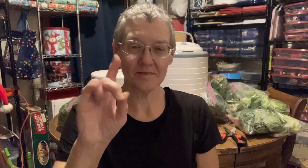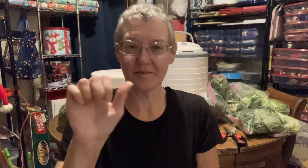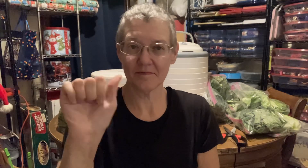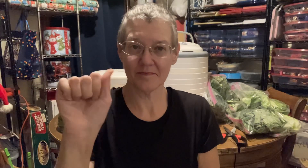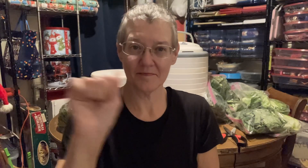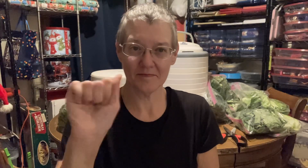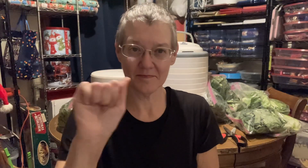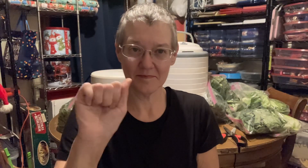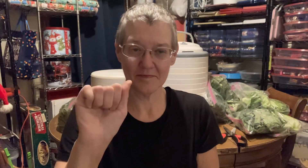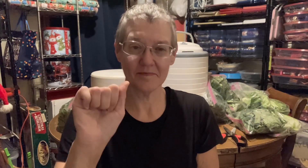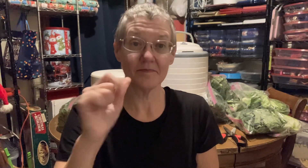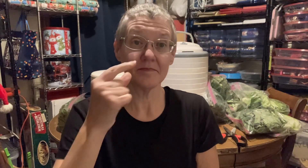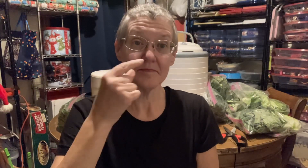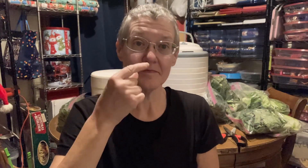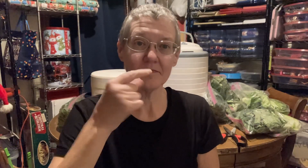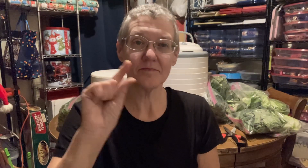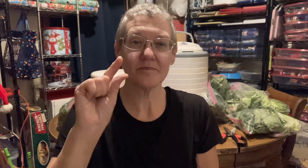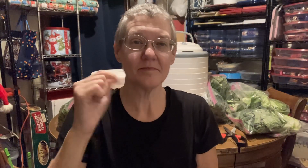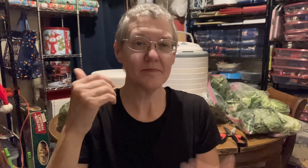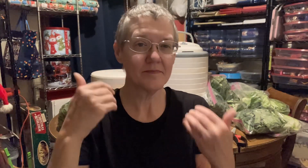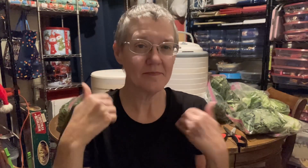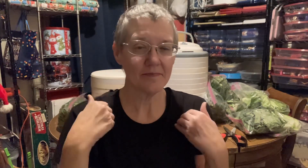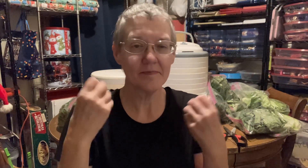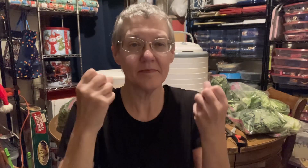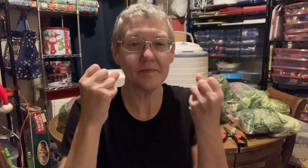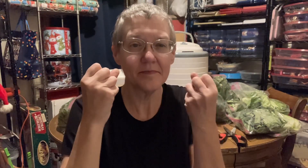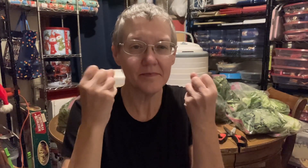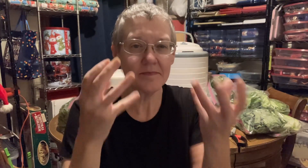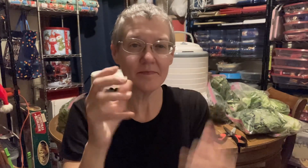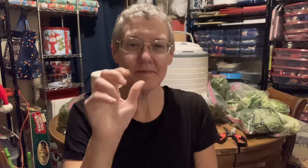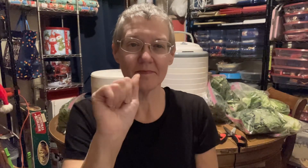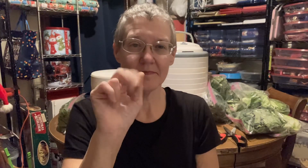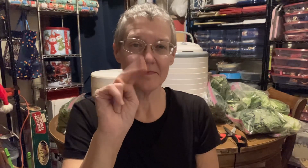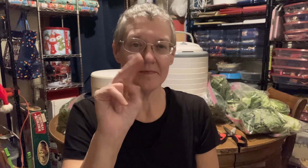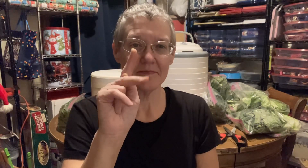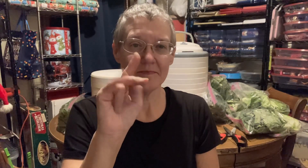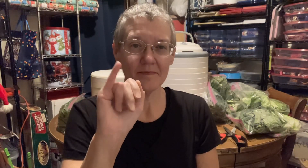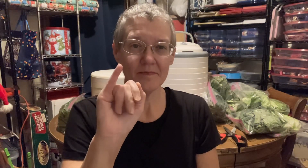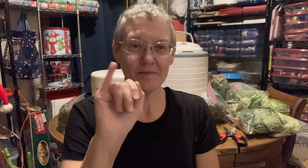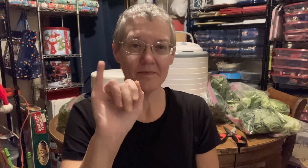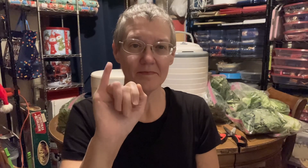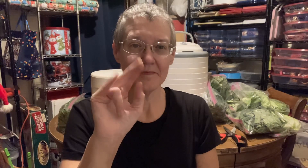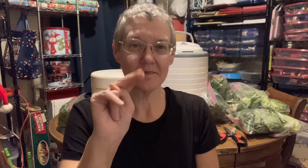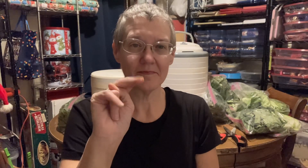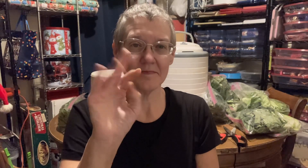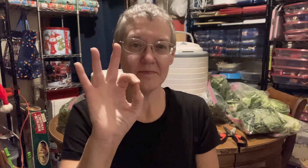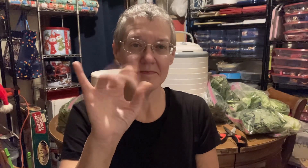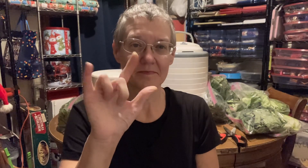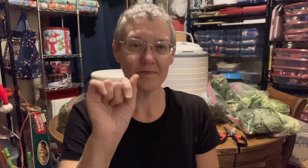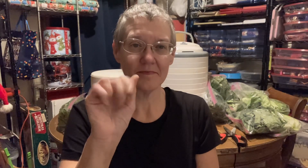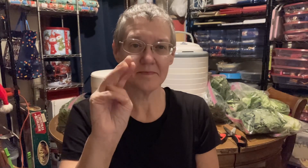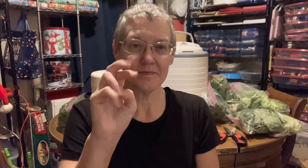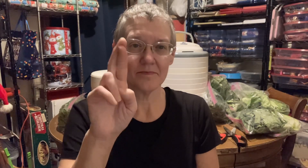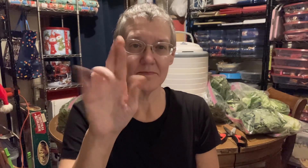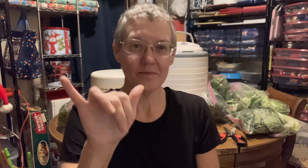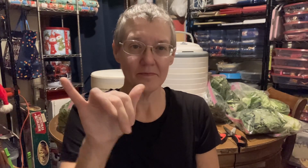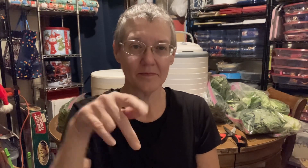And greens have a huge anti-inflammatory effect, anti-inflammatory